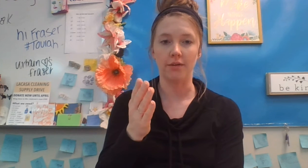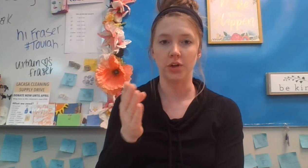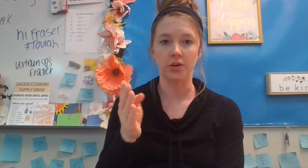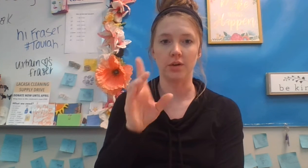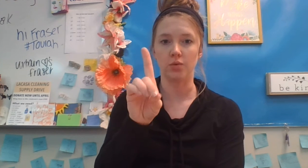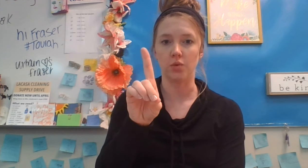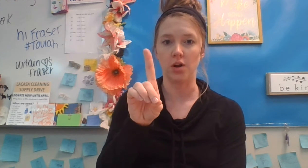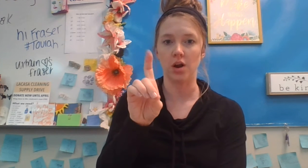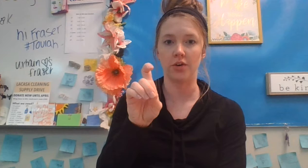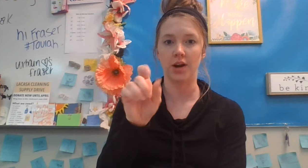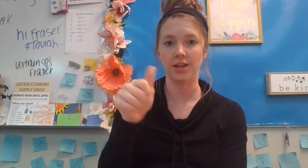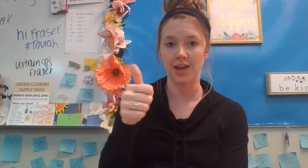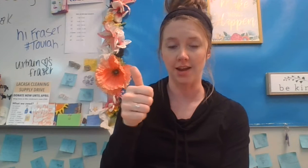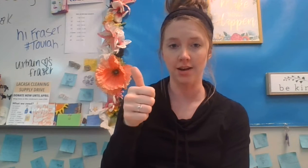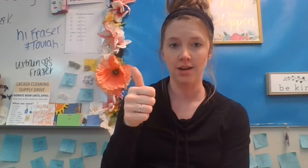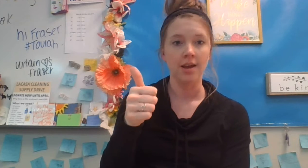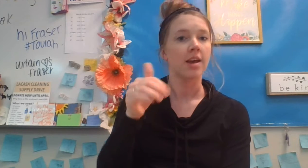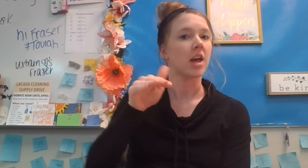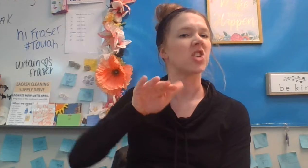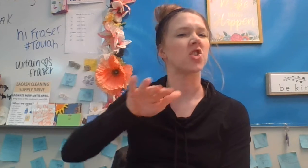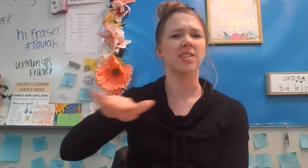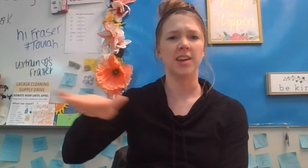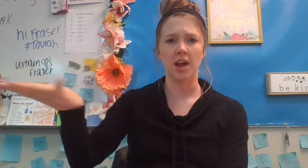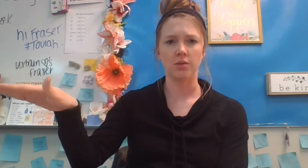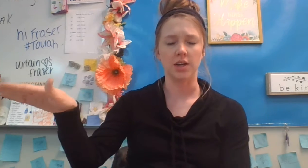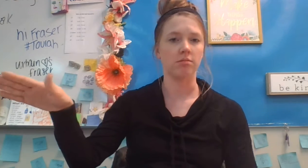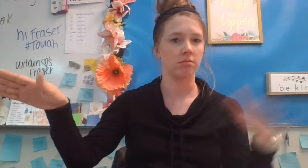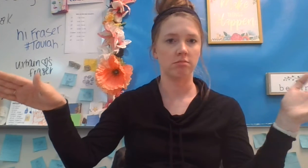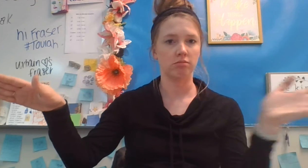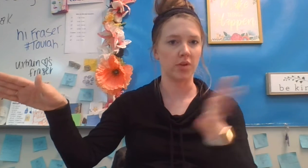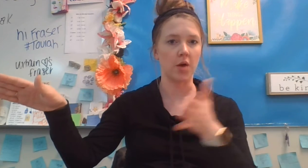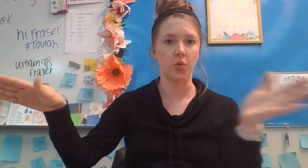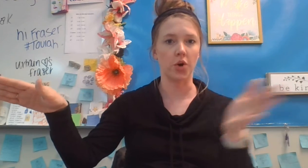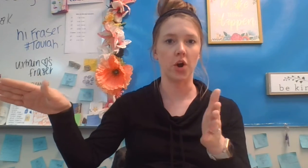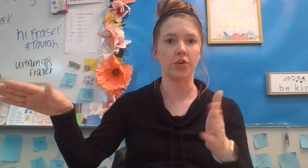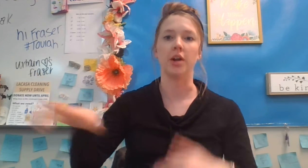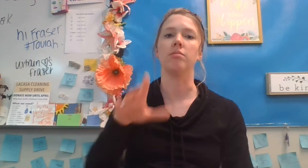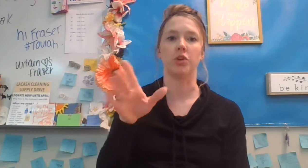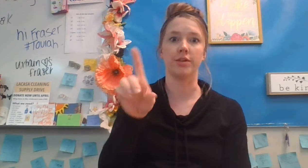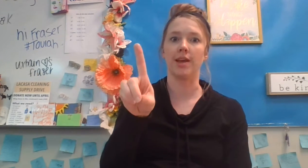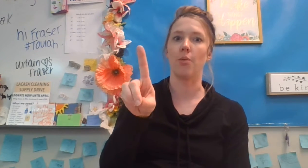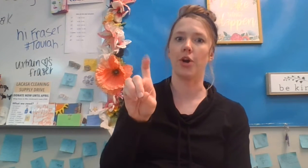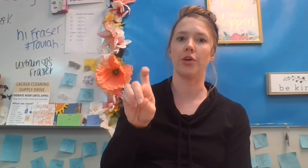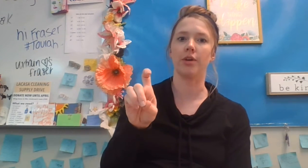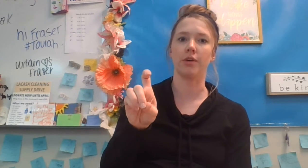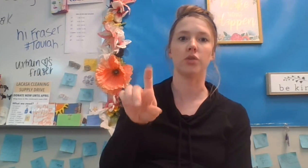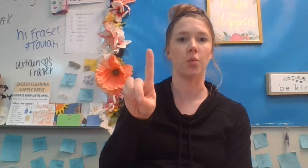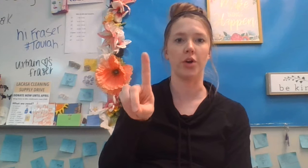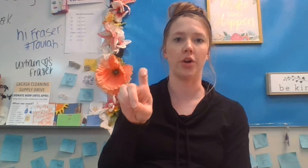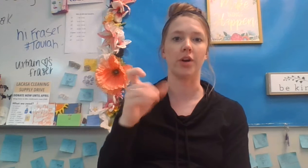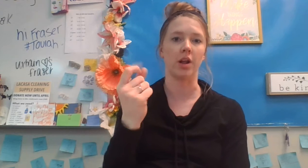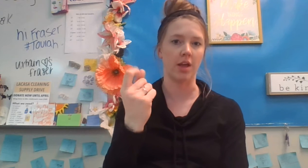After you get to 110, it's just like counting without the 100. You just say 100 first. So